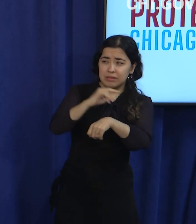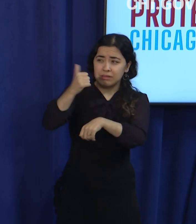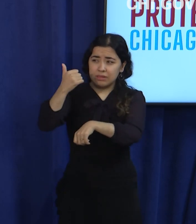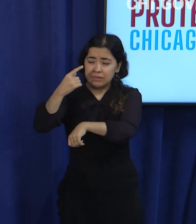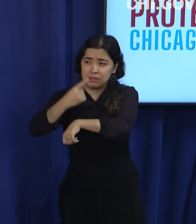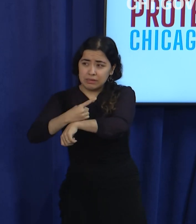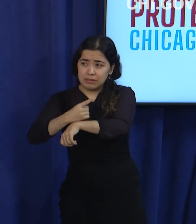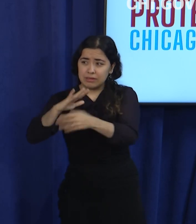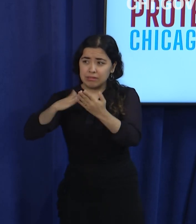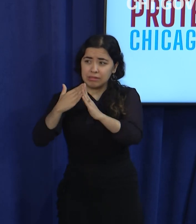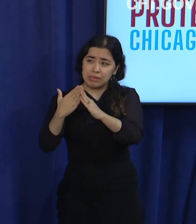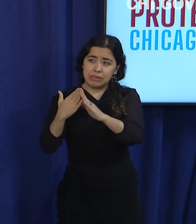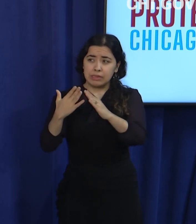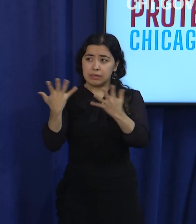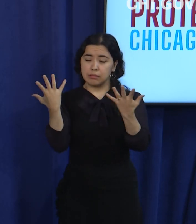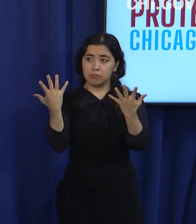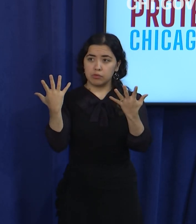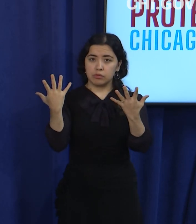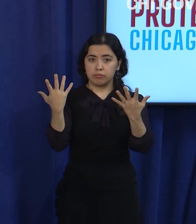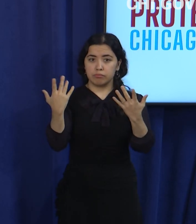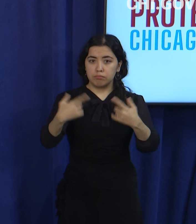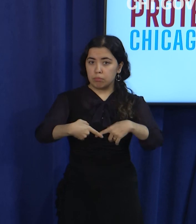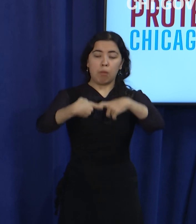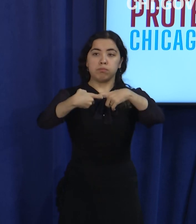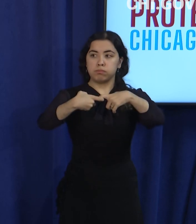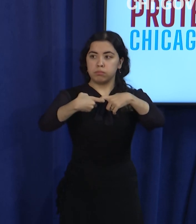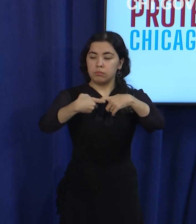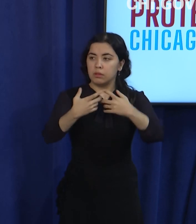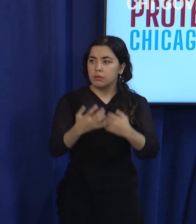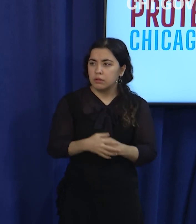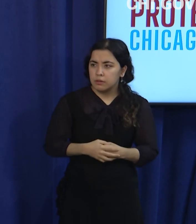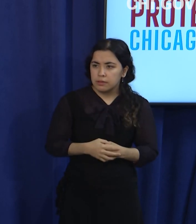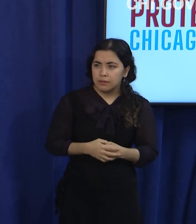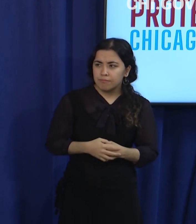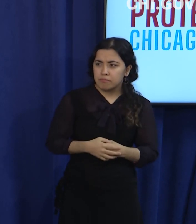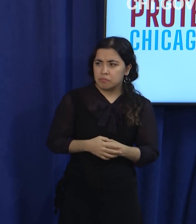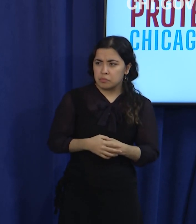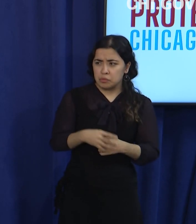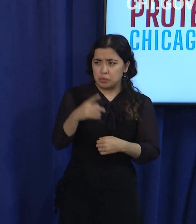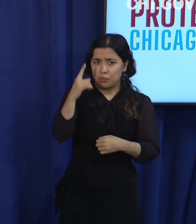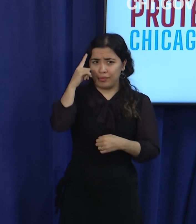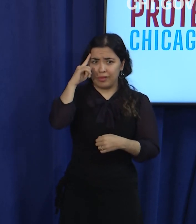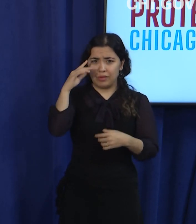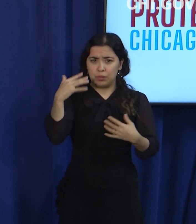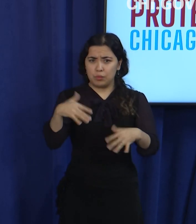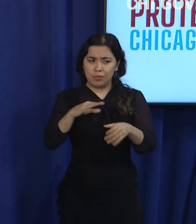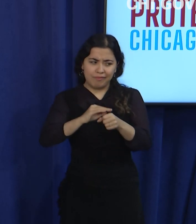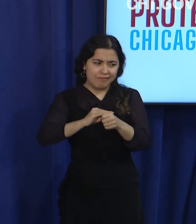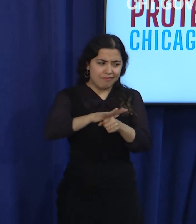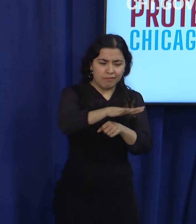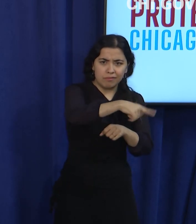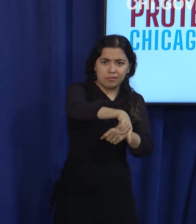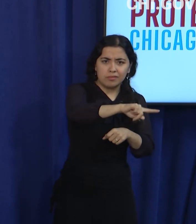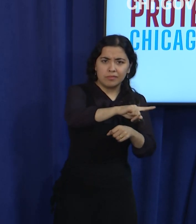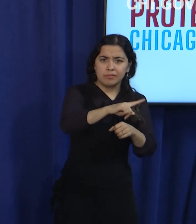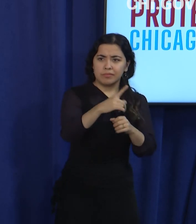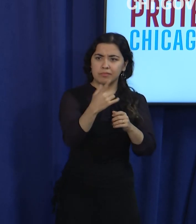And I will ask on top of that, how might this impact the self-quarantine travel order restrictions that you have in place? Yeah,